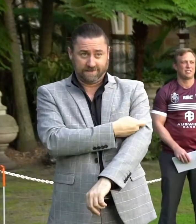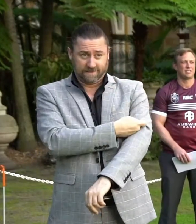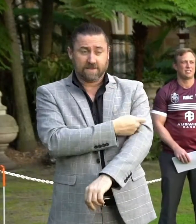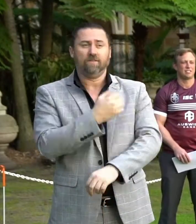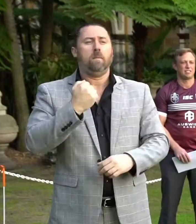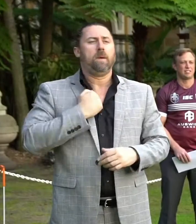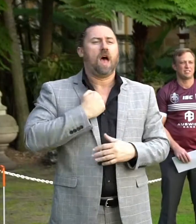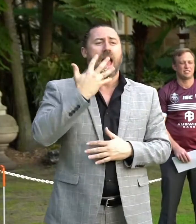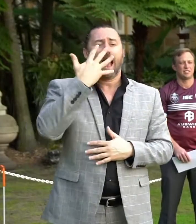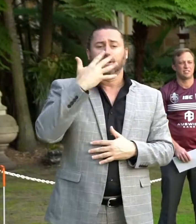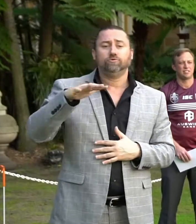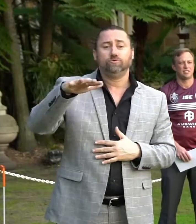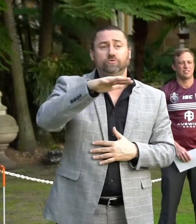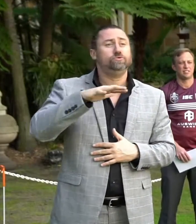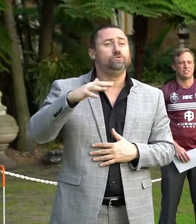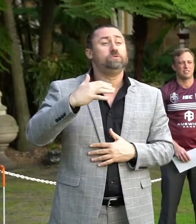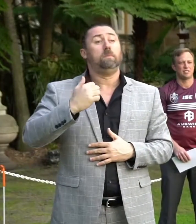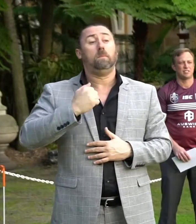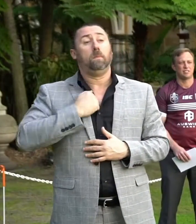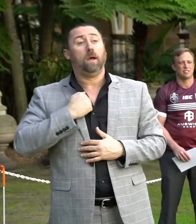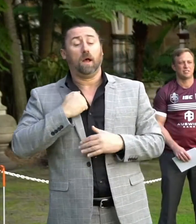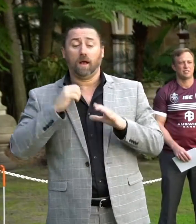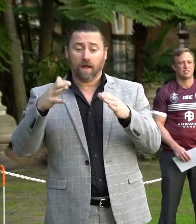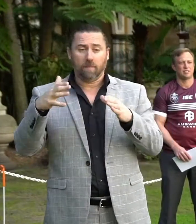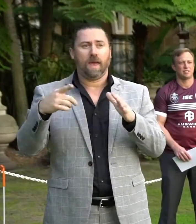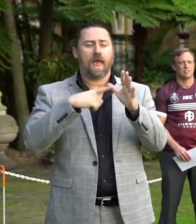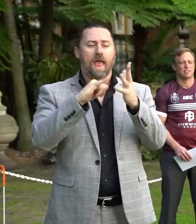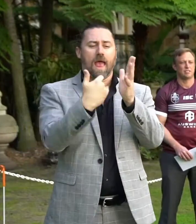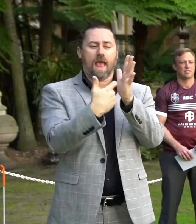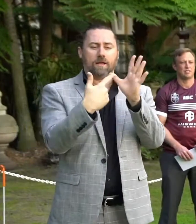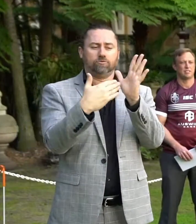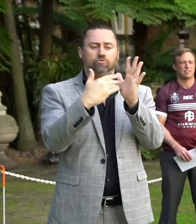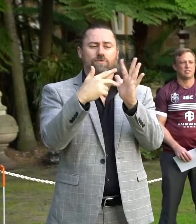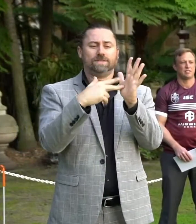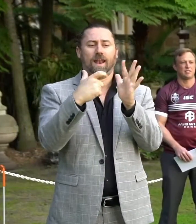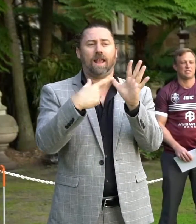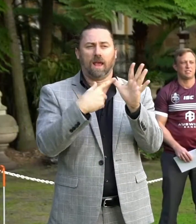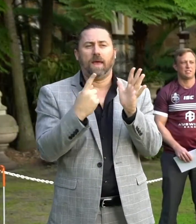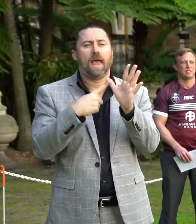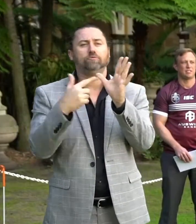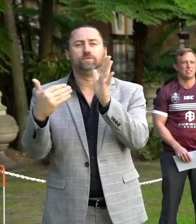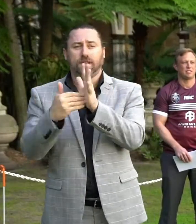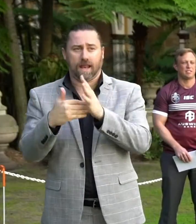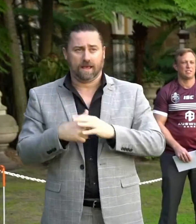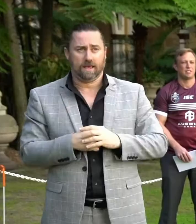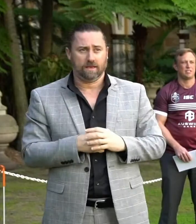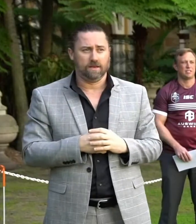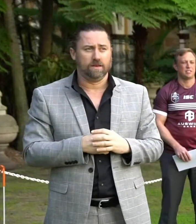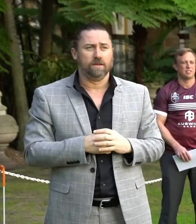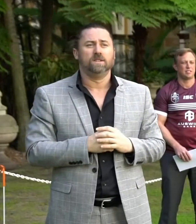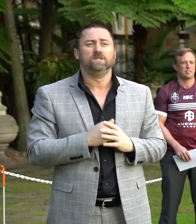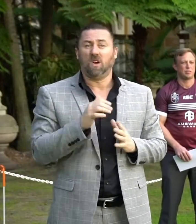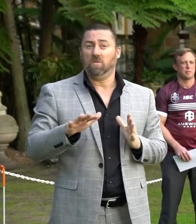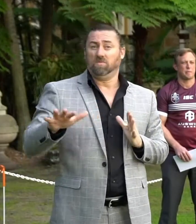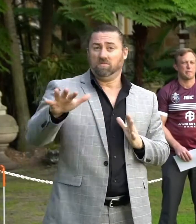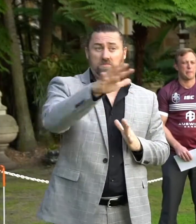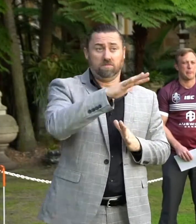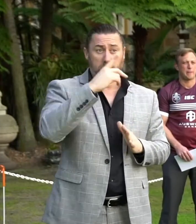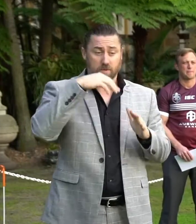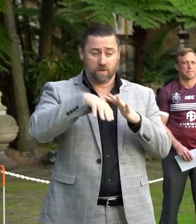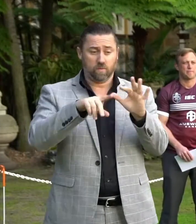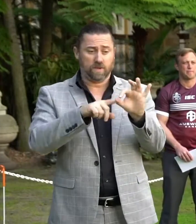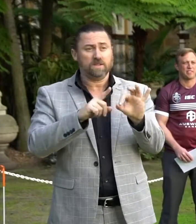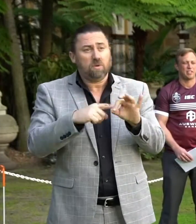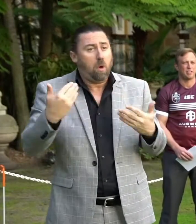age group and my situation that will be AstraZeneca. So the first time that general Queenslanders, and I